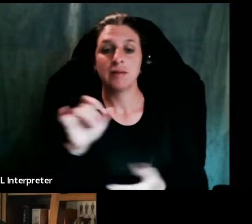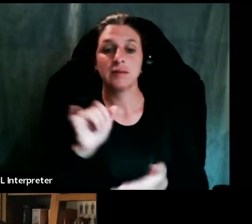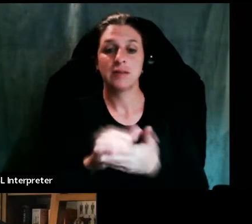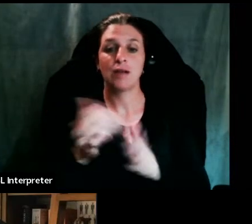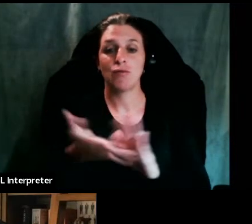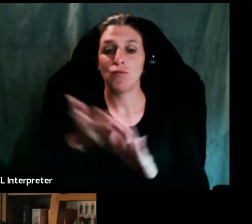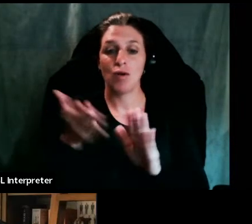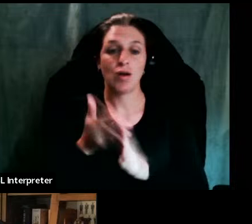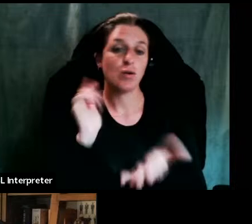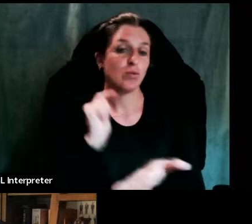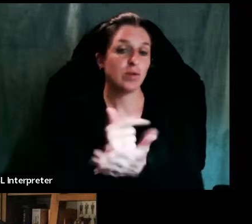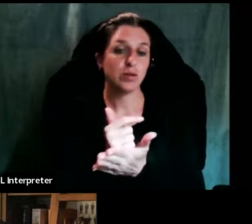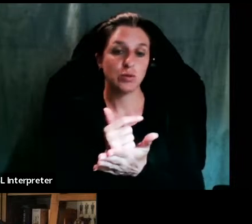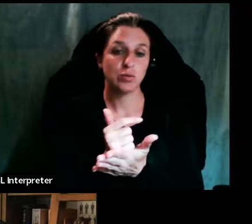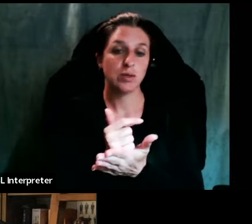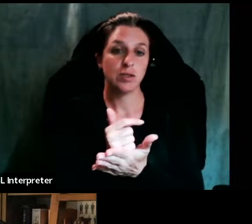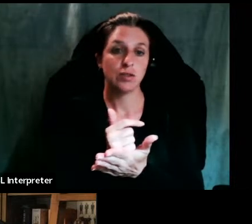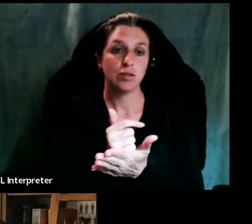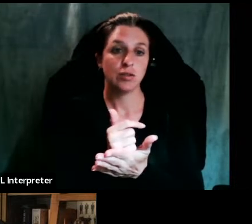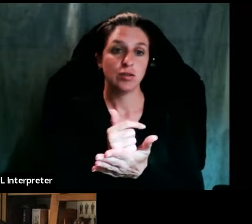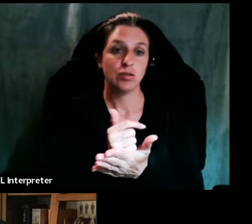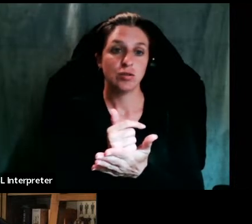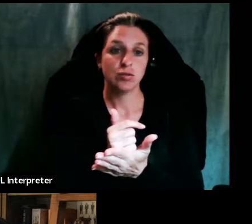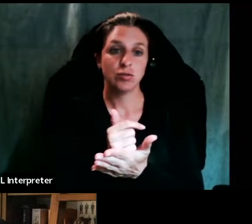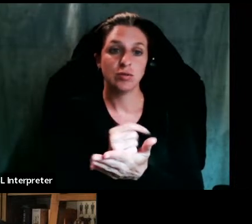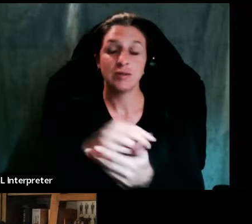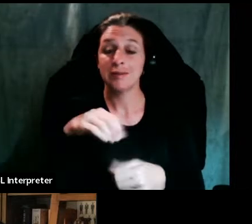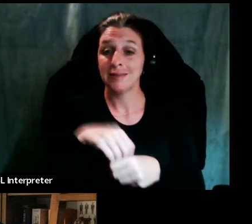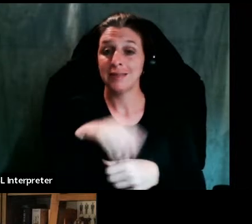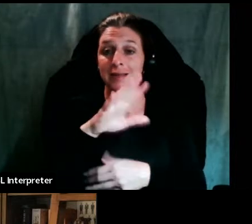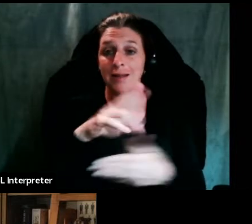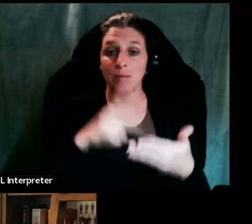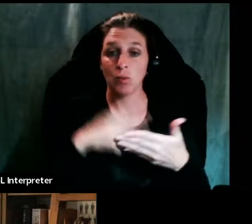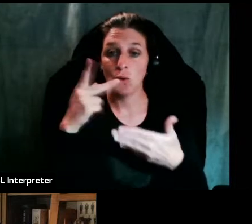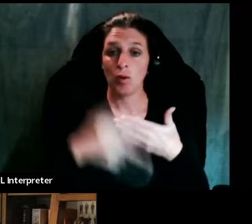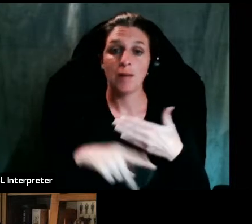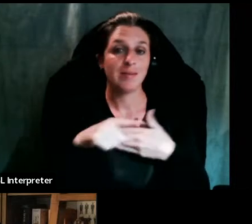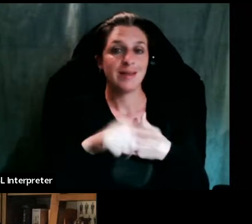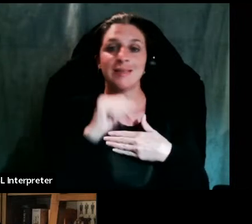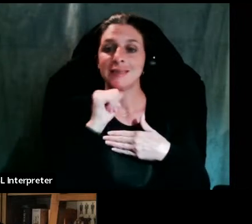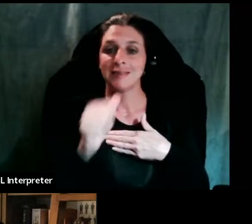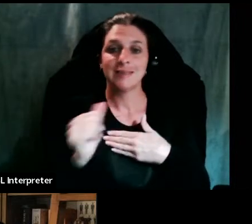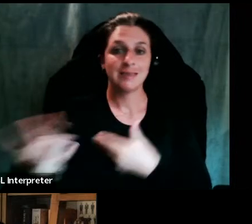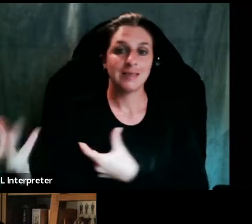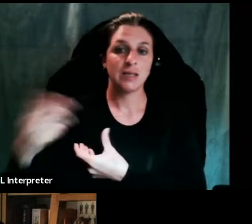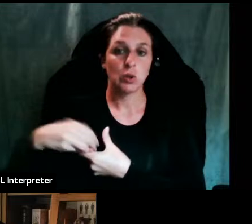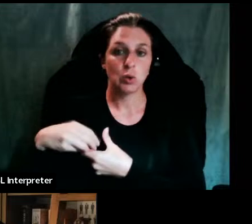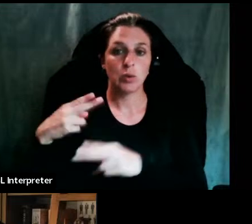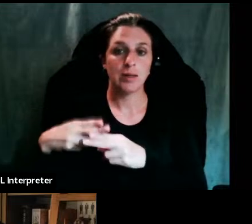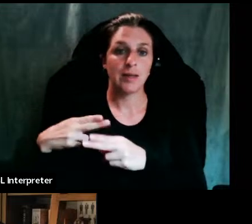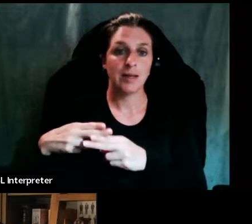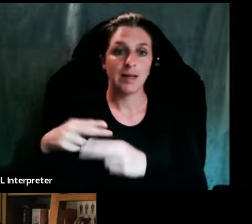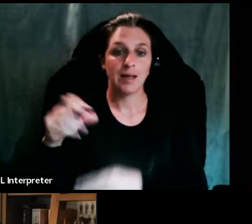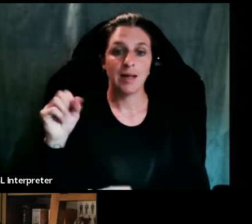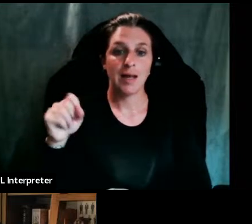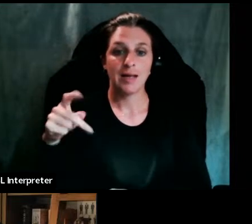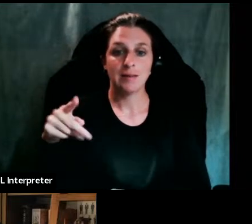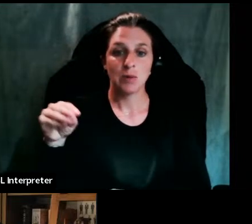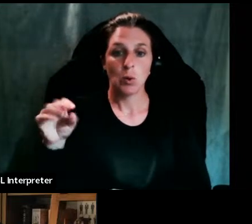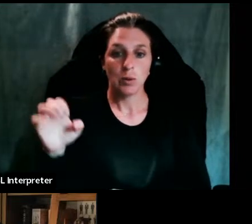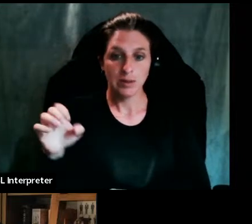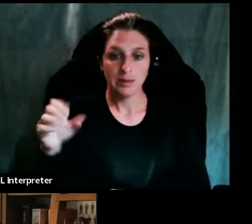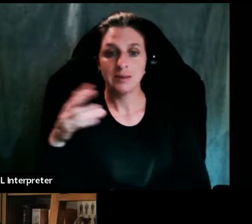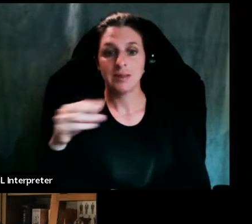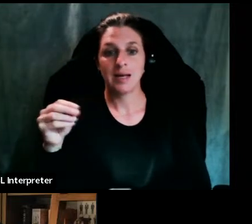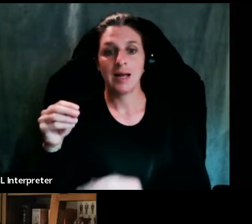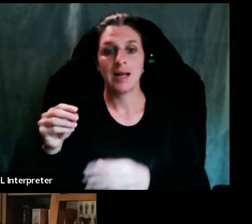graduation. In their program, they did not include the names of the SPOEs and maintenance and